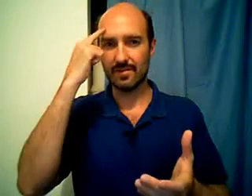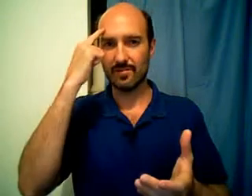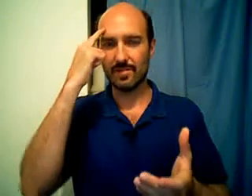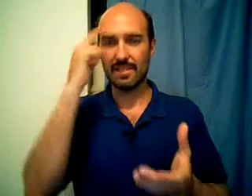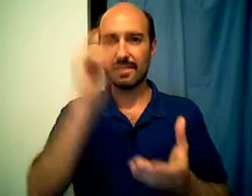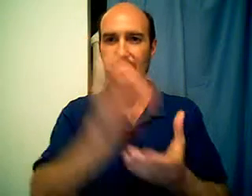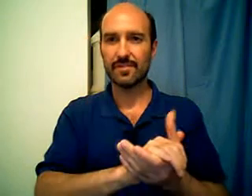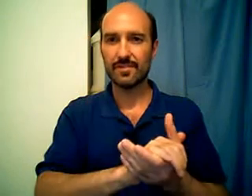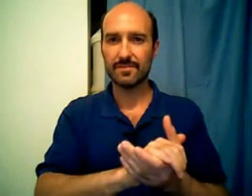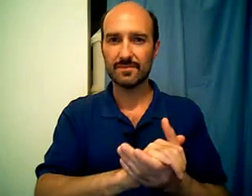Believe.